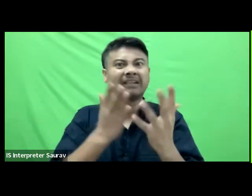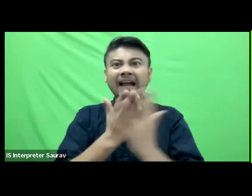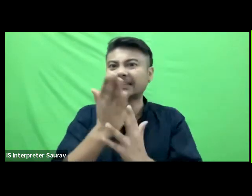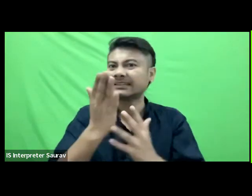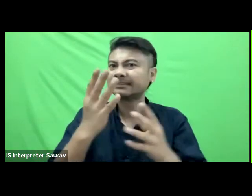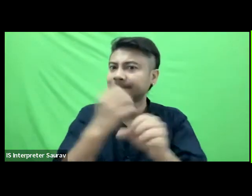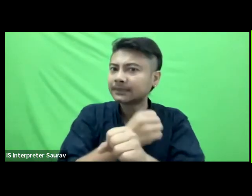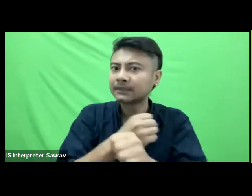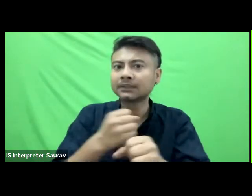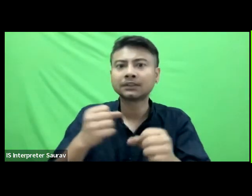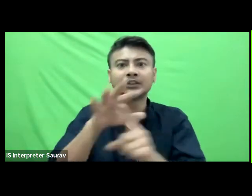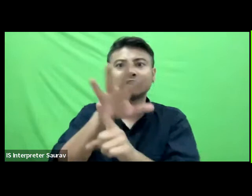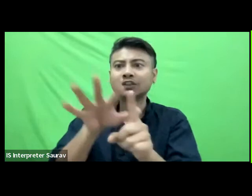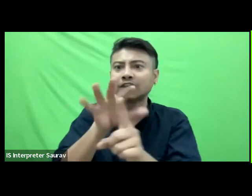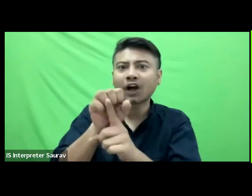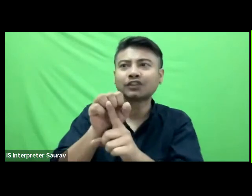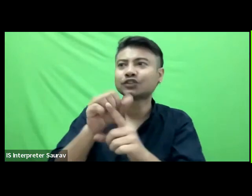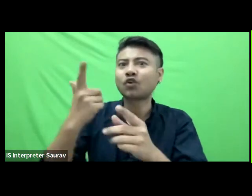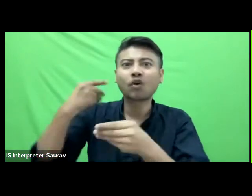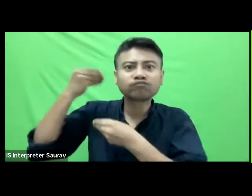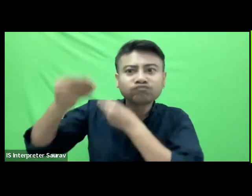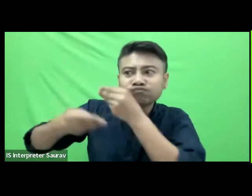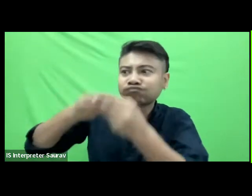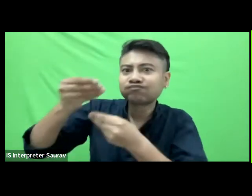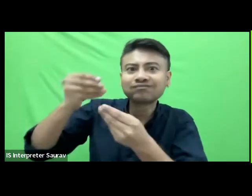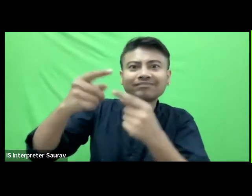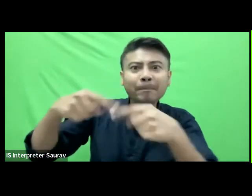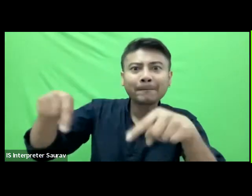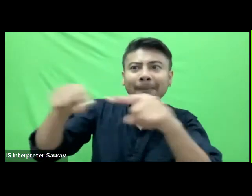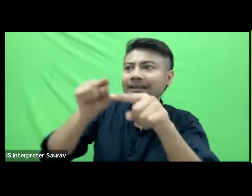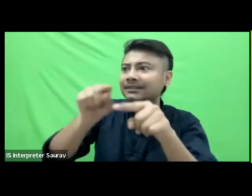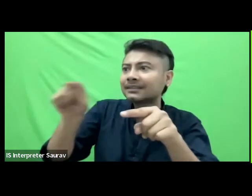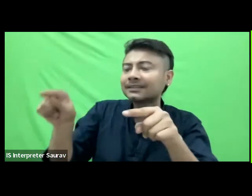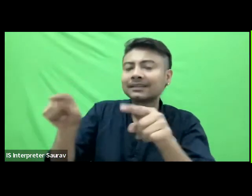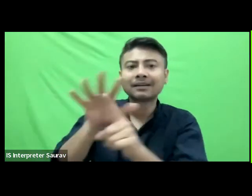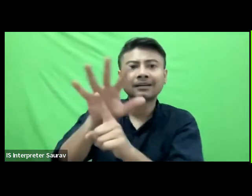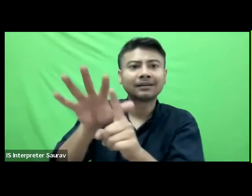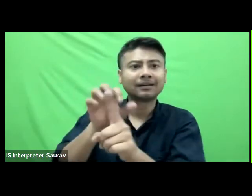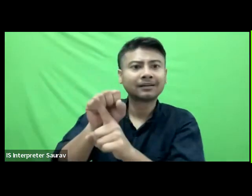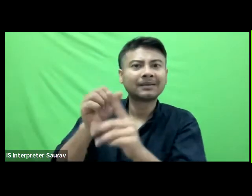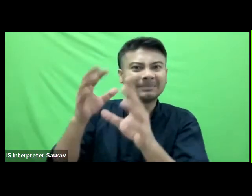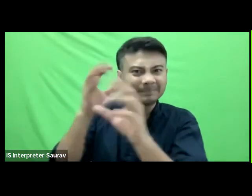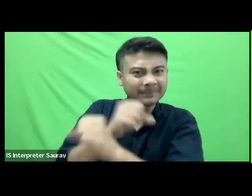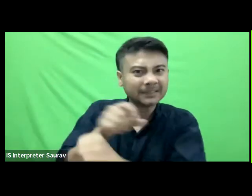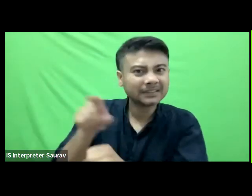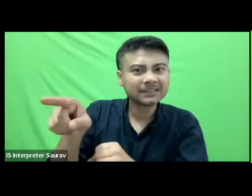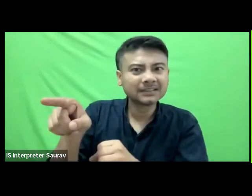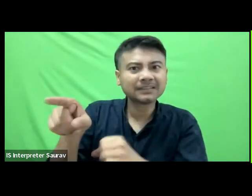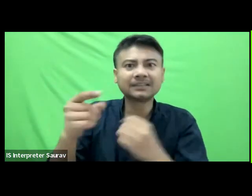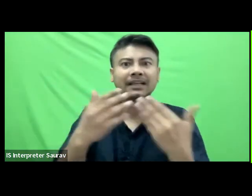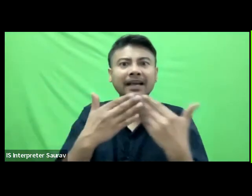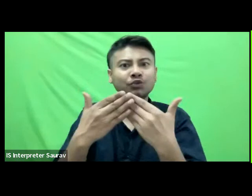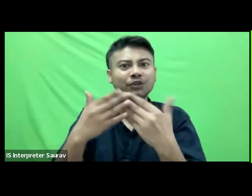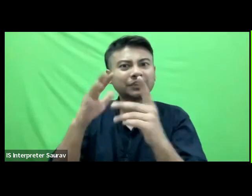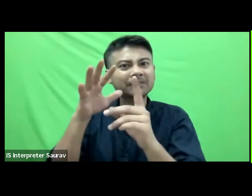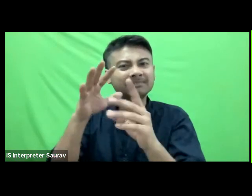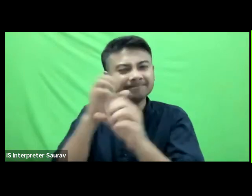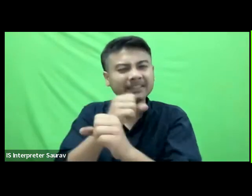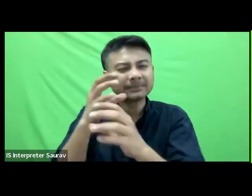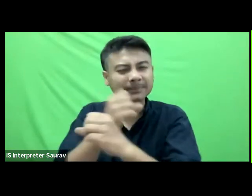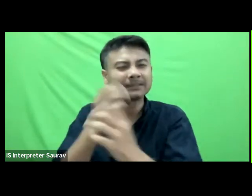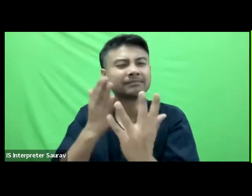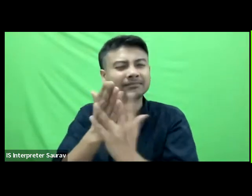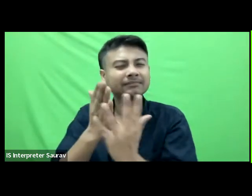to education and employment opportunities. So I think Varanasi is a good example of a city with really good intentions, but a